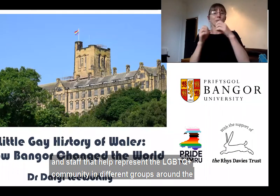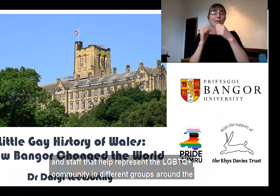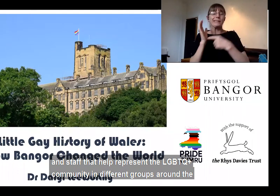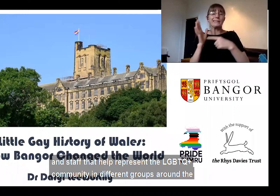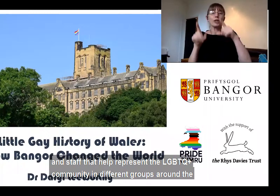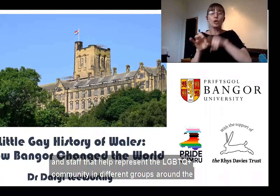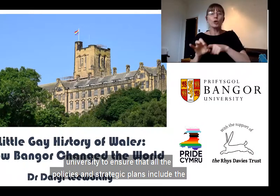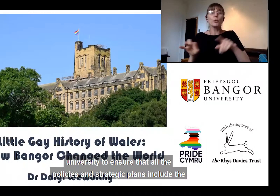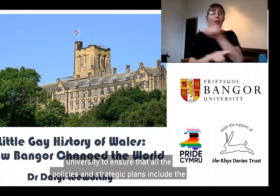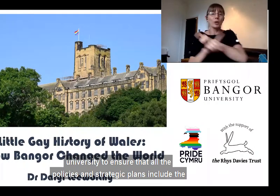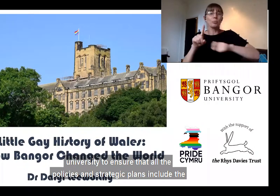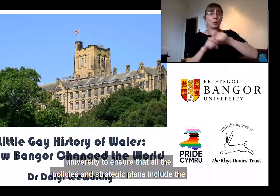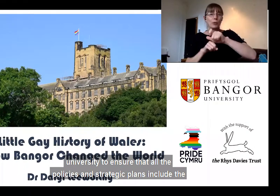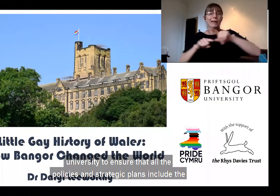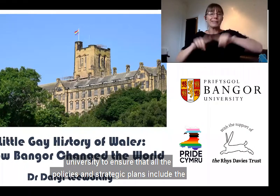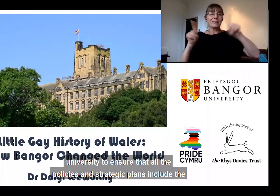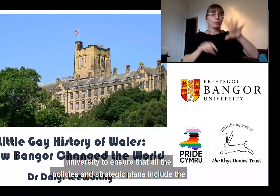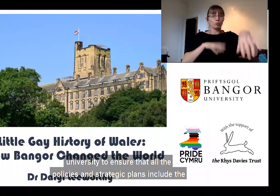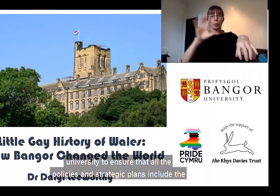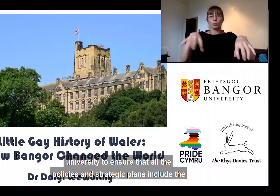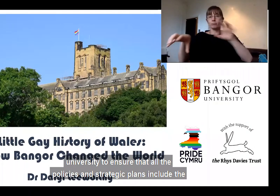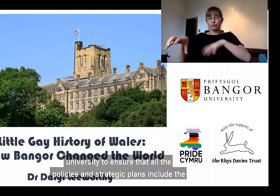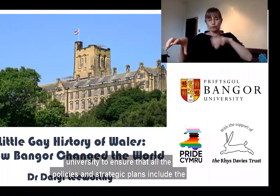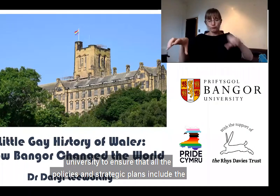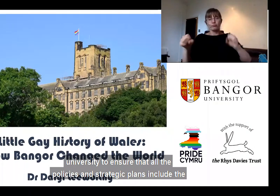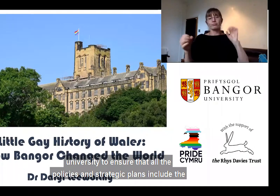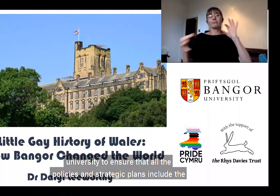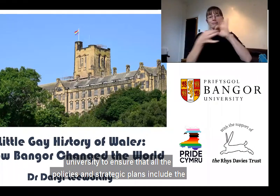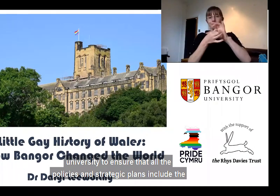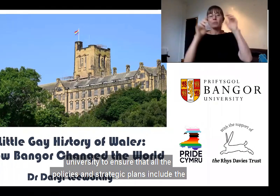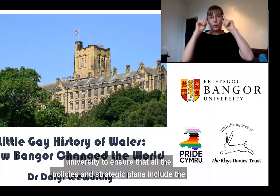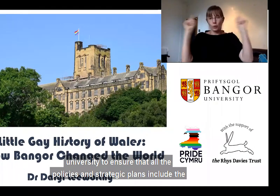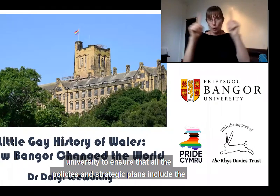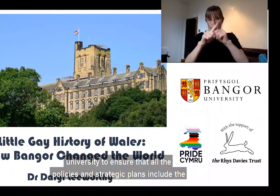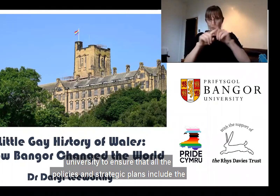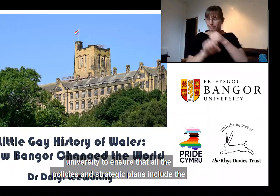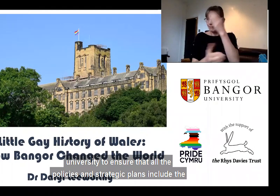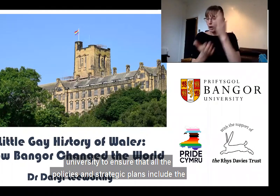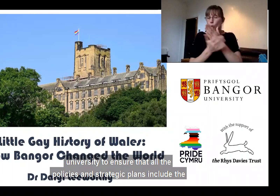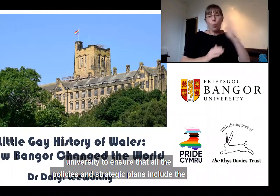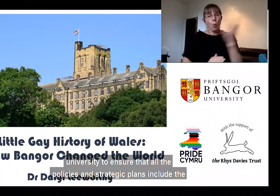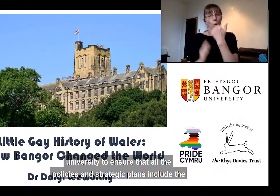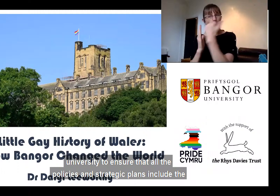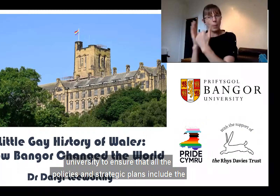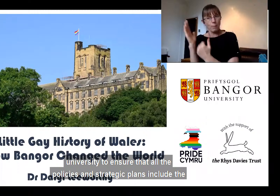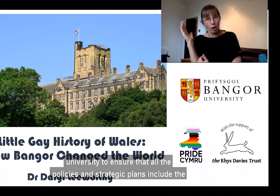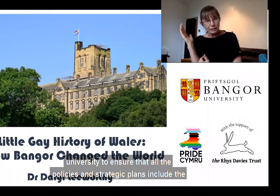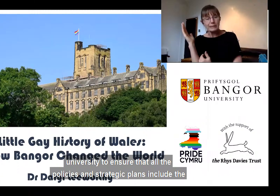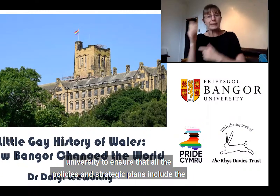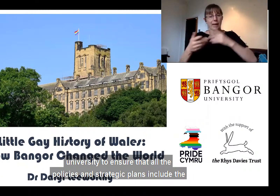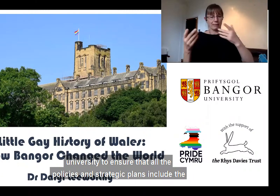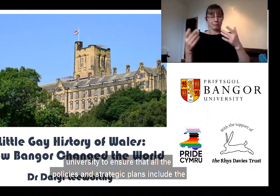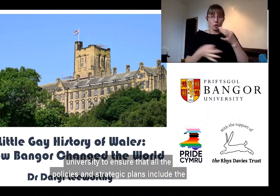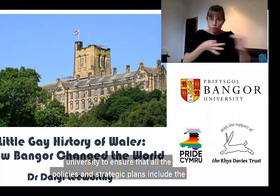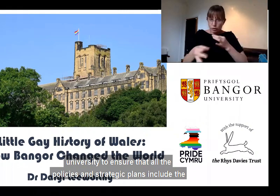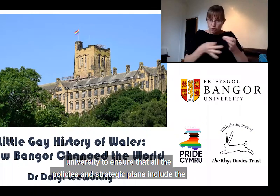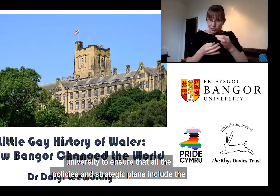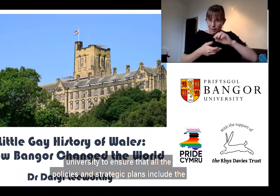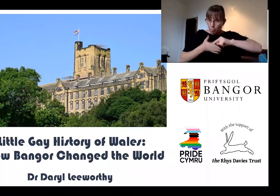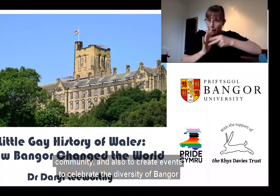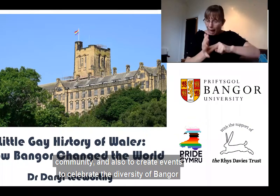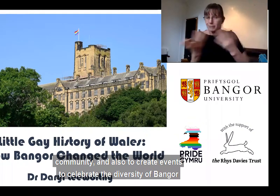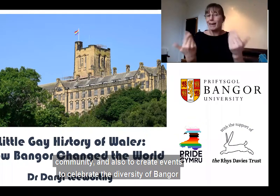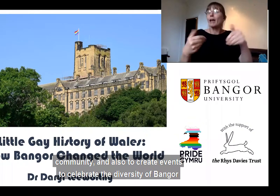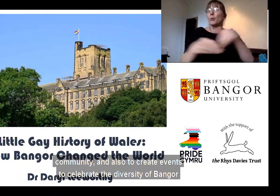community in different groups around university to ensure that all the policies and strategic plans